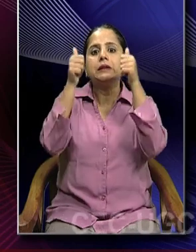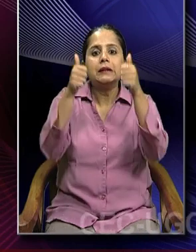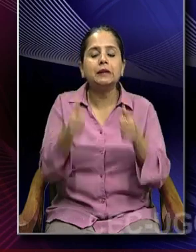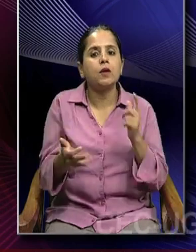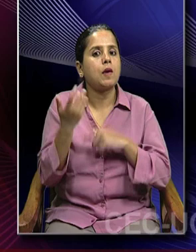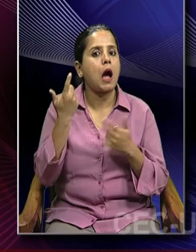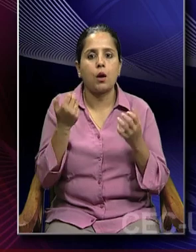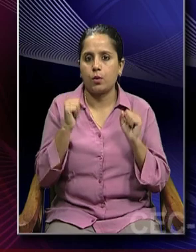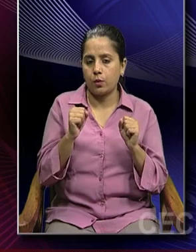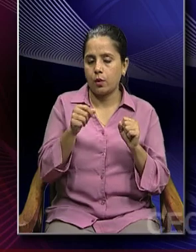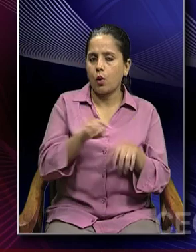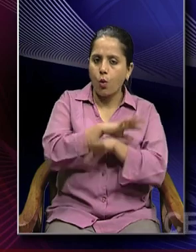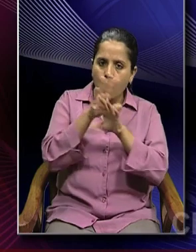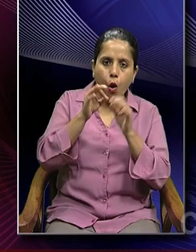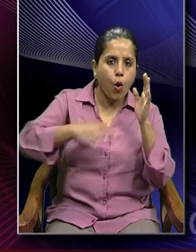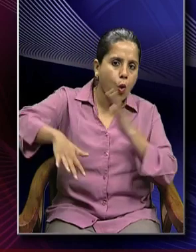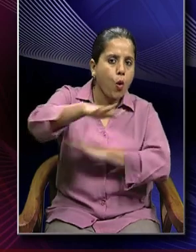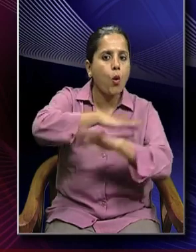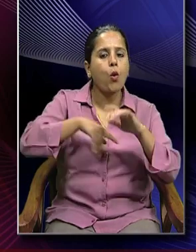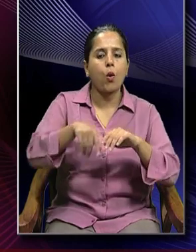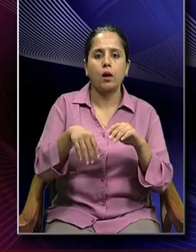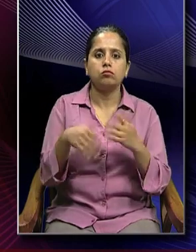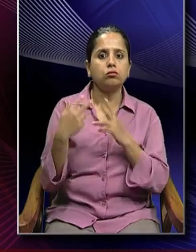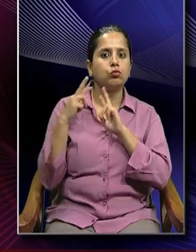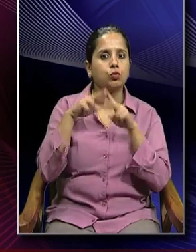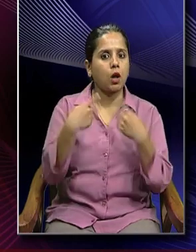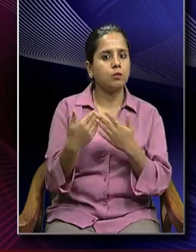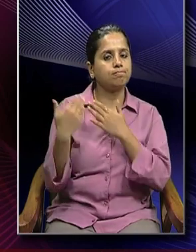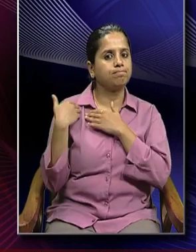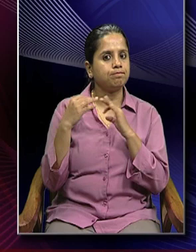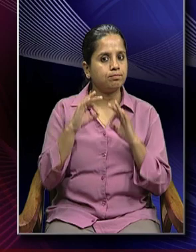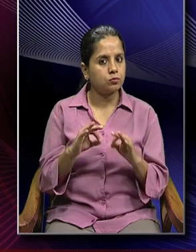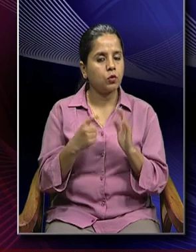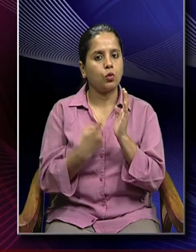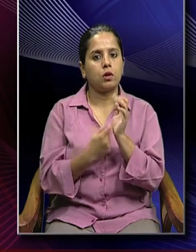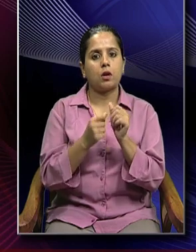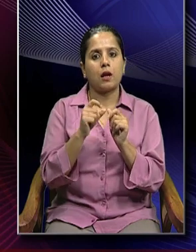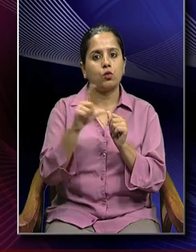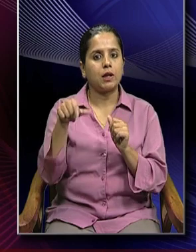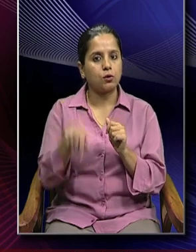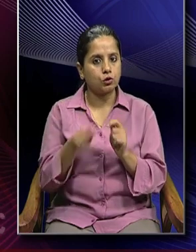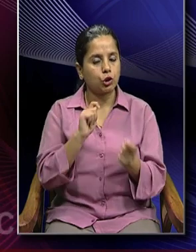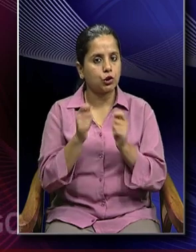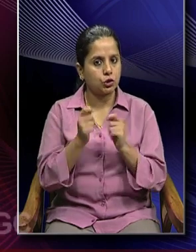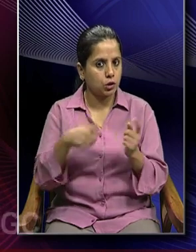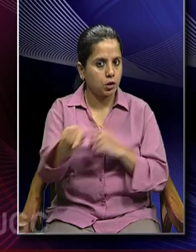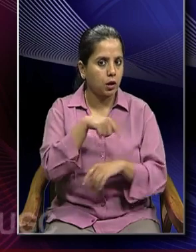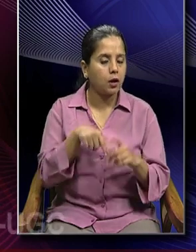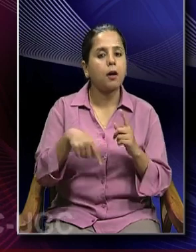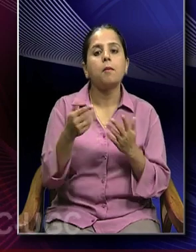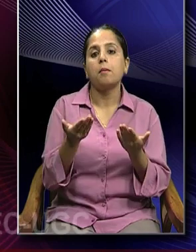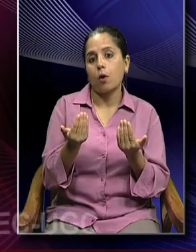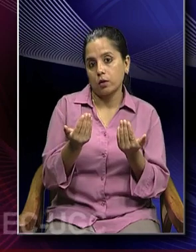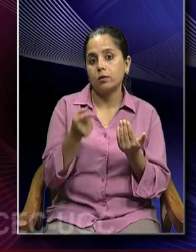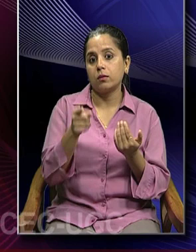and all this makes the organizations respond effectively to the radical changes taking place in the marketplace, which is